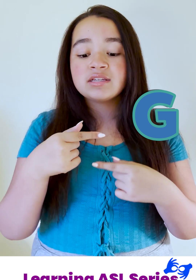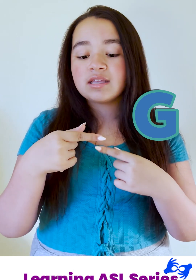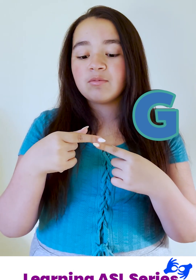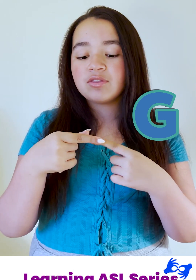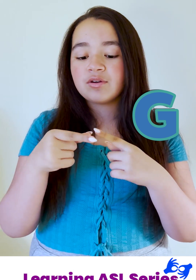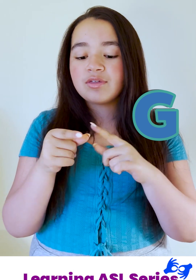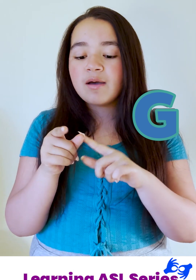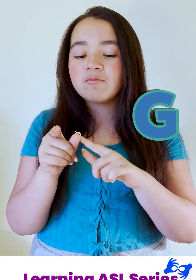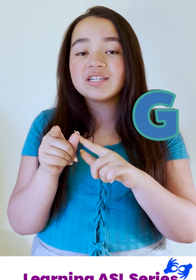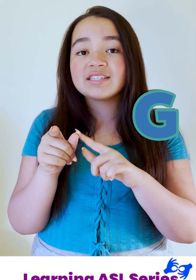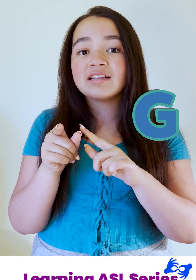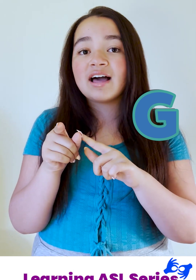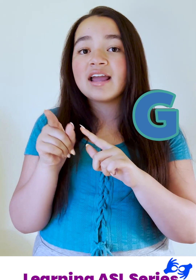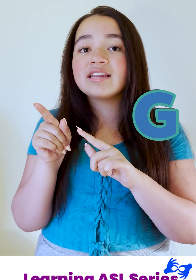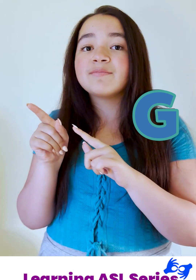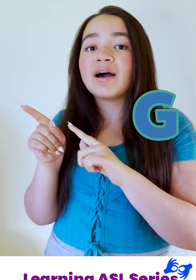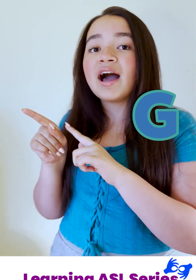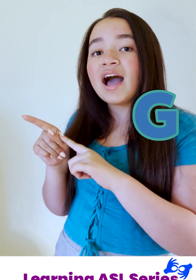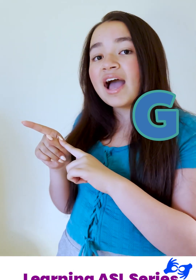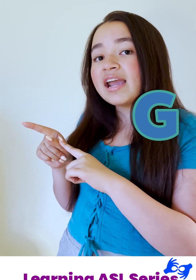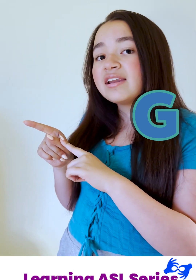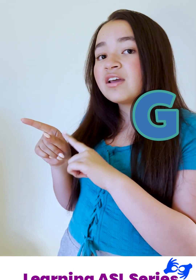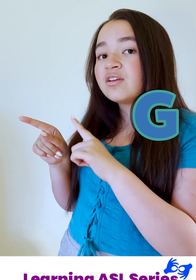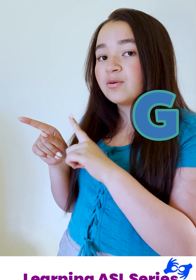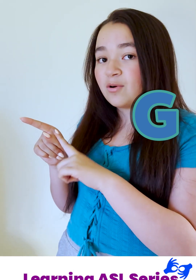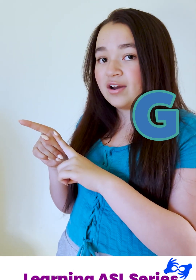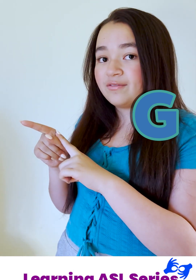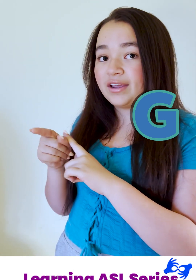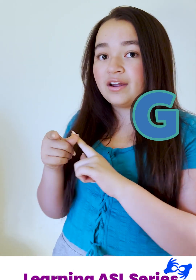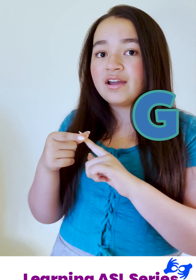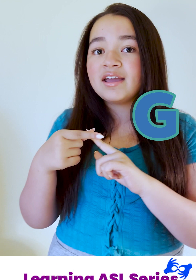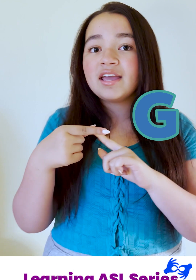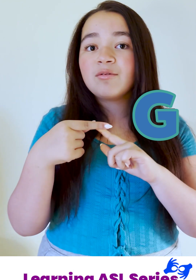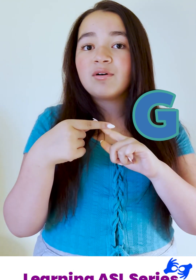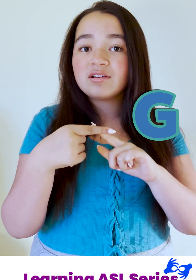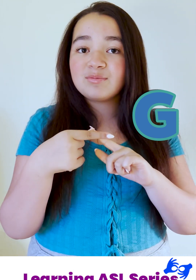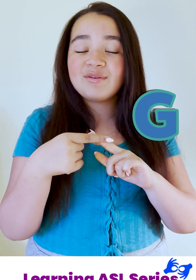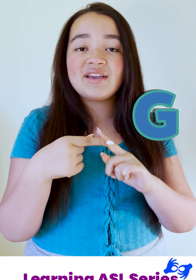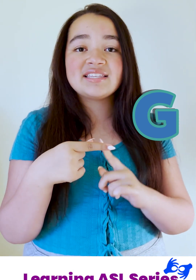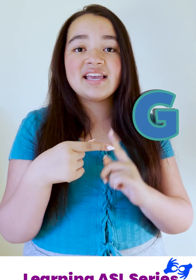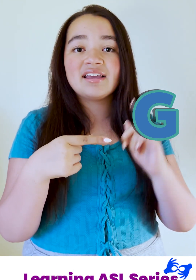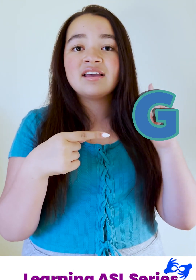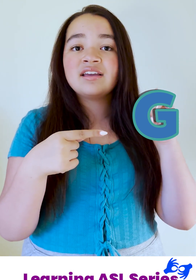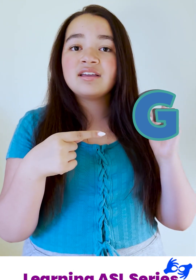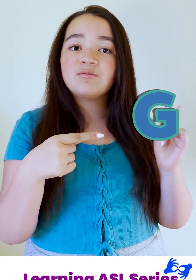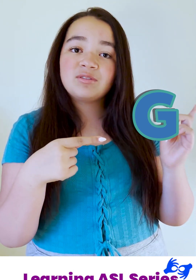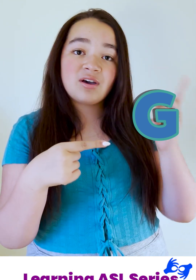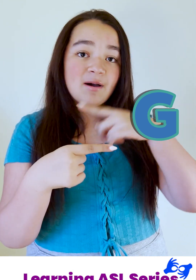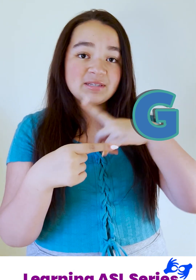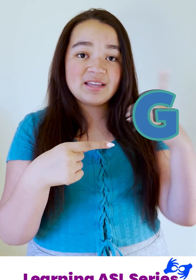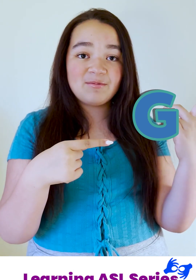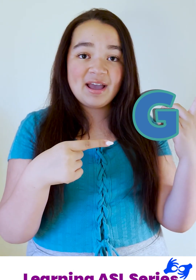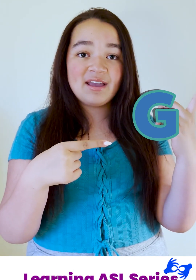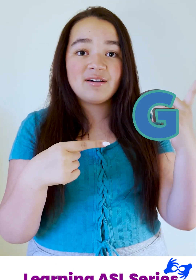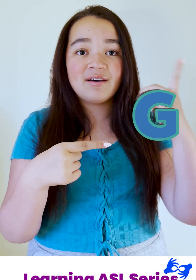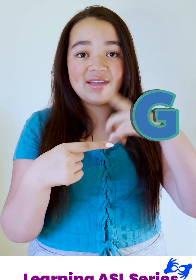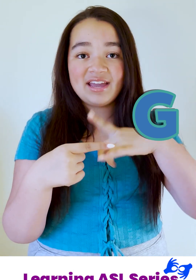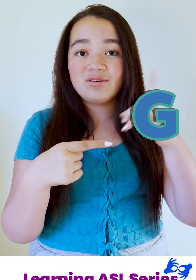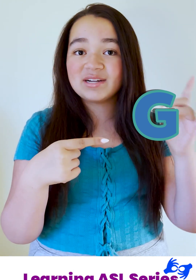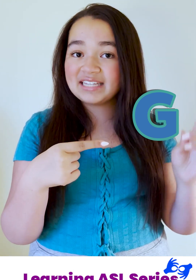Same with your thumb, which is aligned behind your pointer finger. It will also be facing the opposite way of the hand you are signing